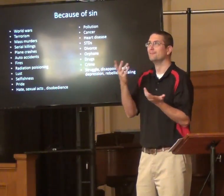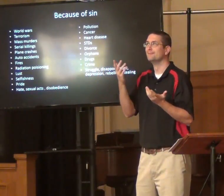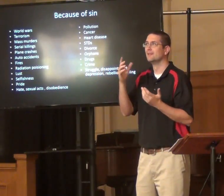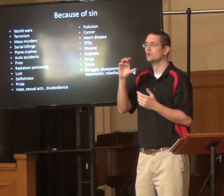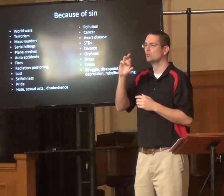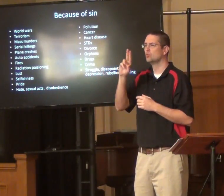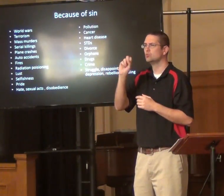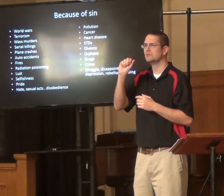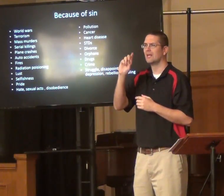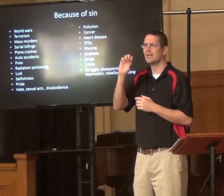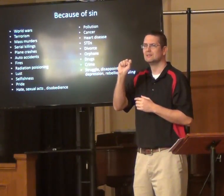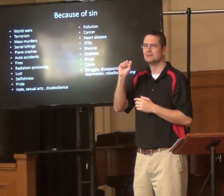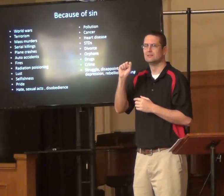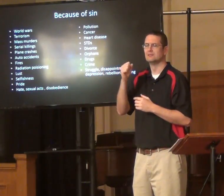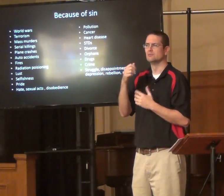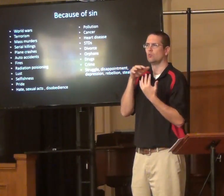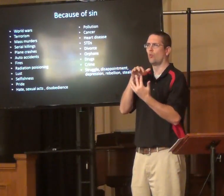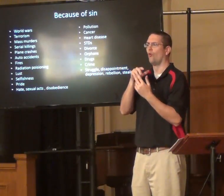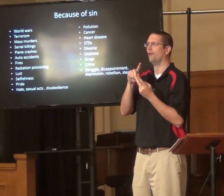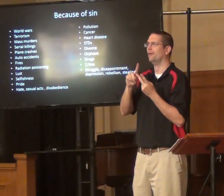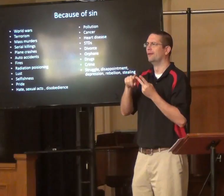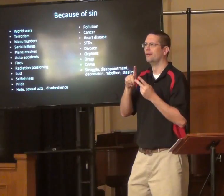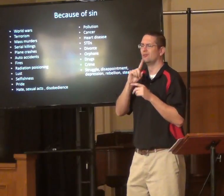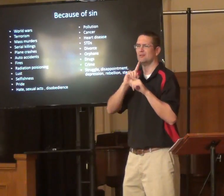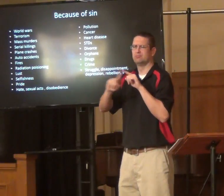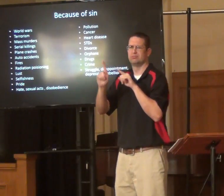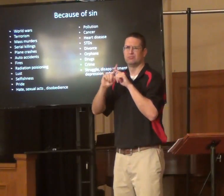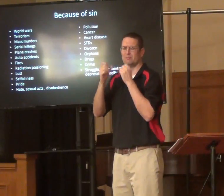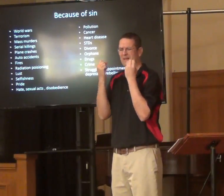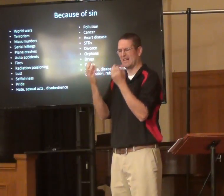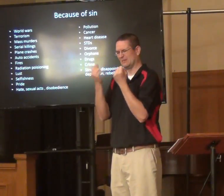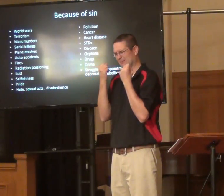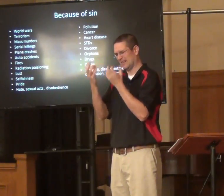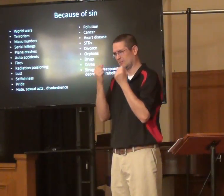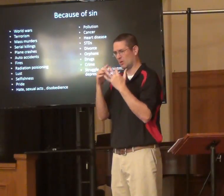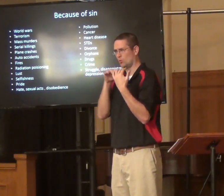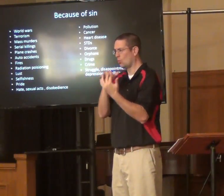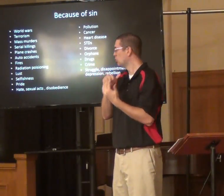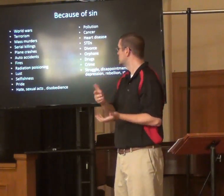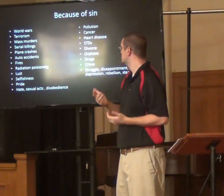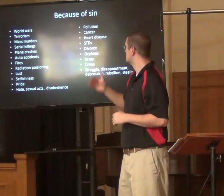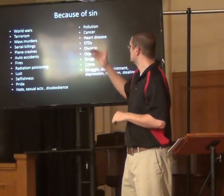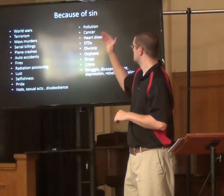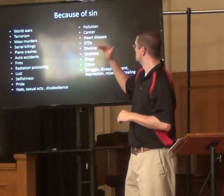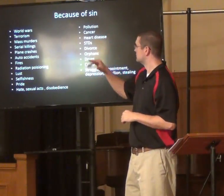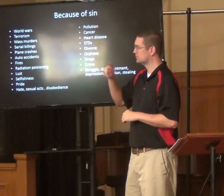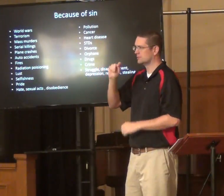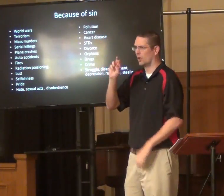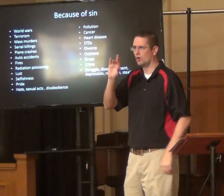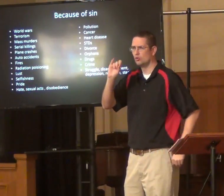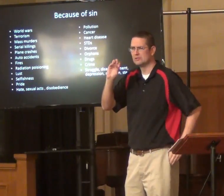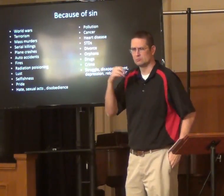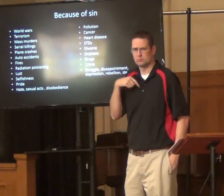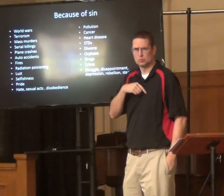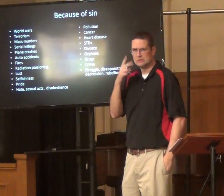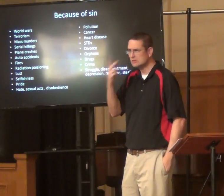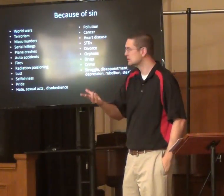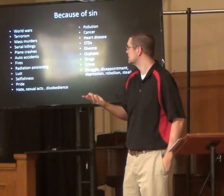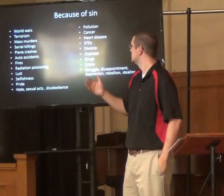that, you know, the Crusades or all the different, so many different wars that's gone on in the world. We've